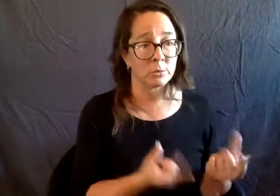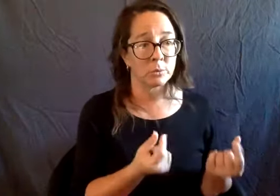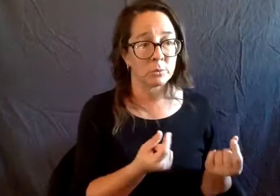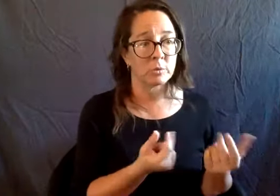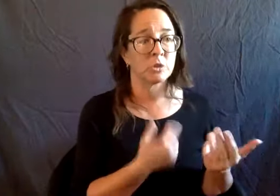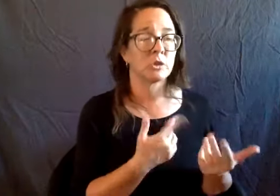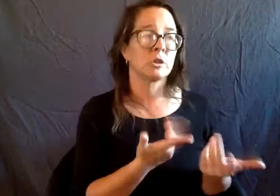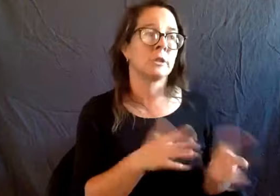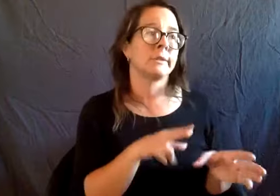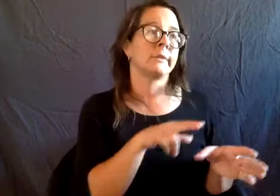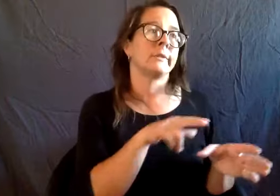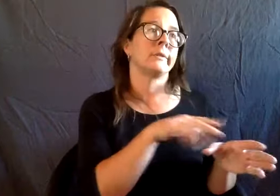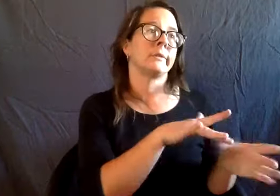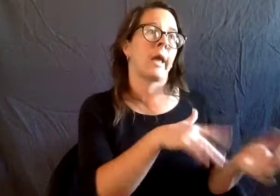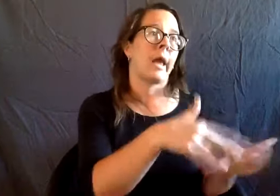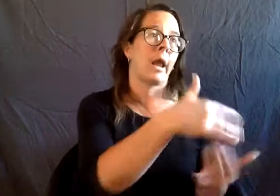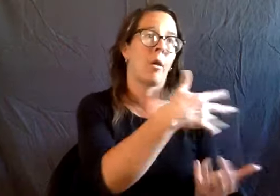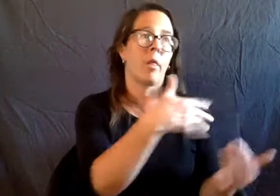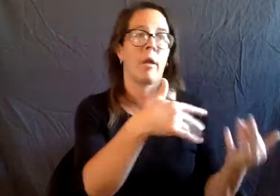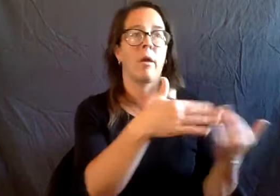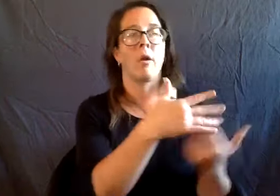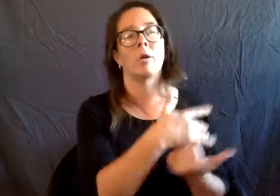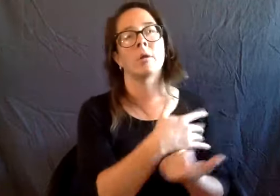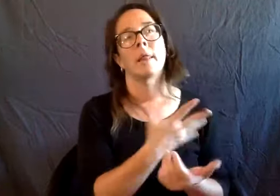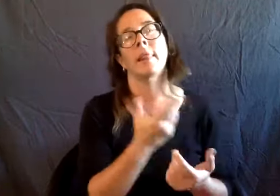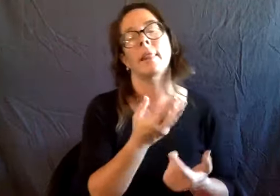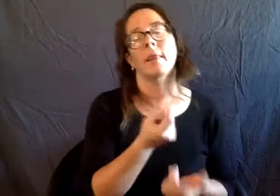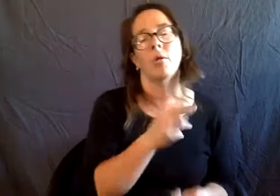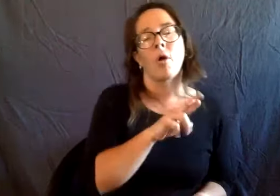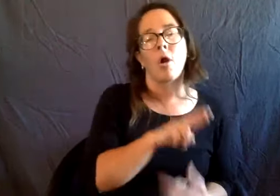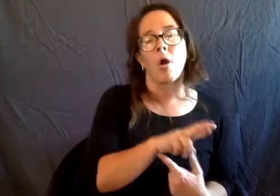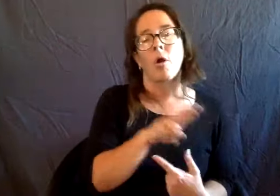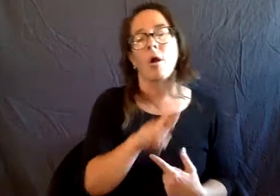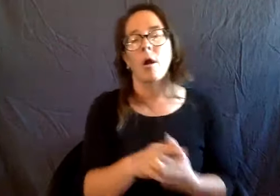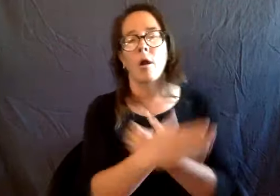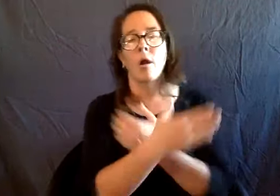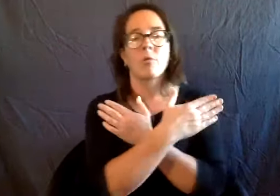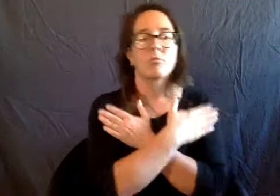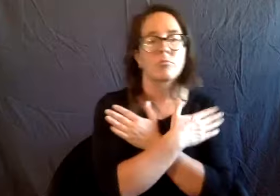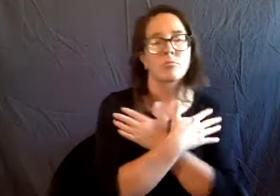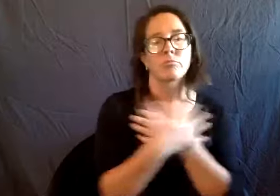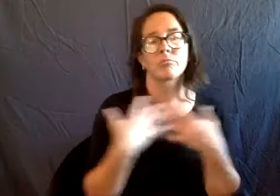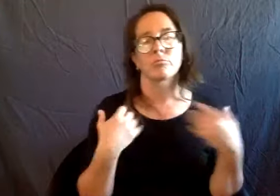planning to do is just hang out there, get a little R&R, Santa Fe, where I know people are looking for me,